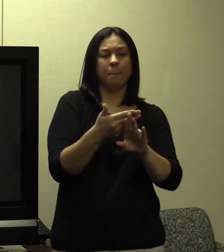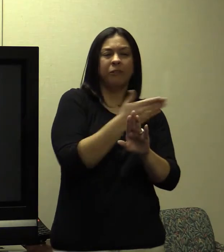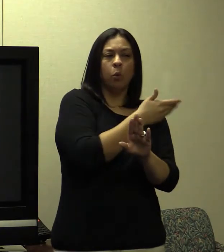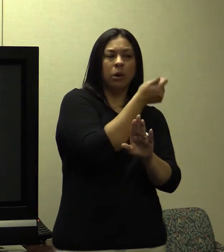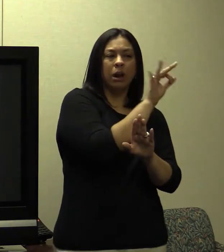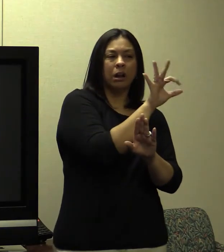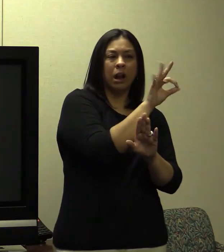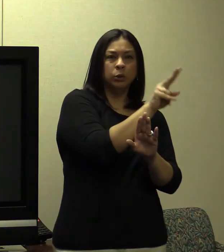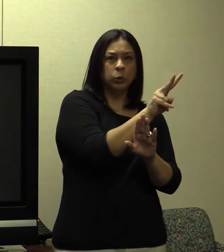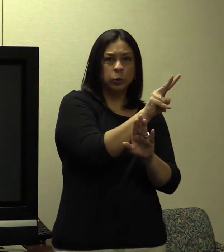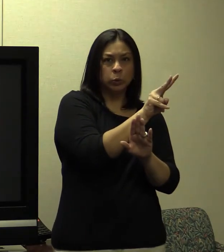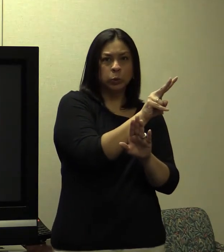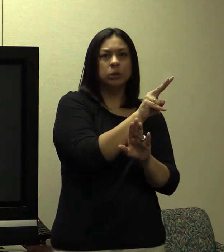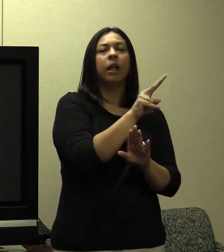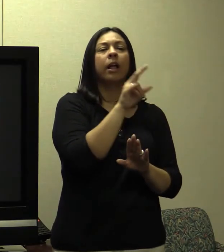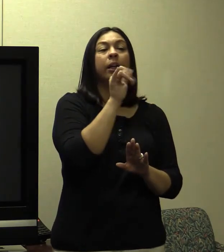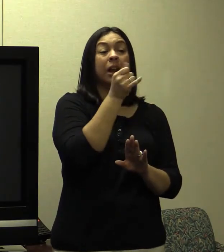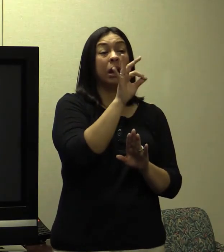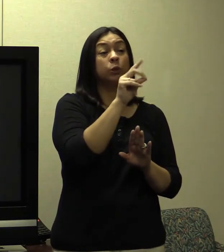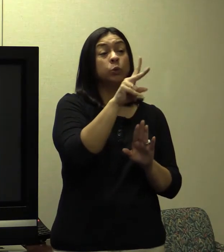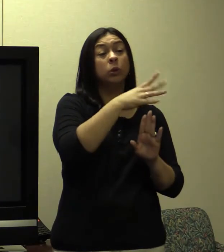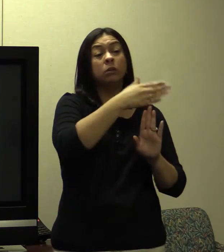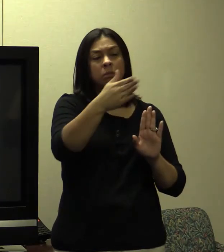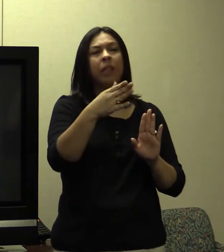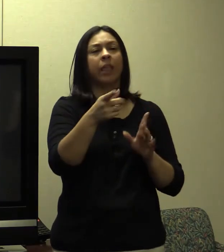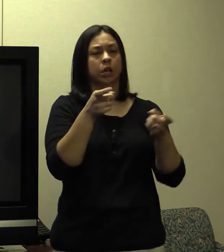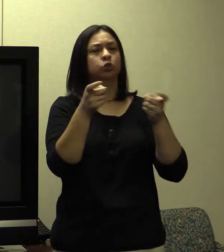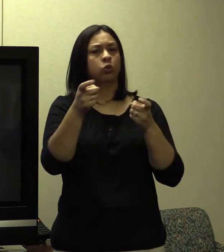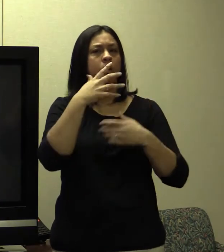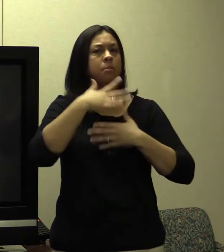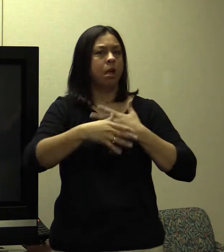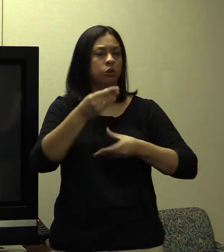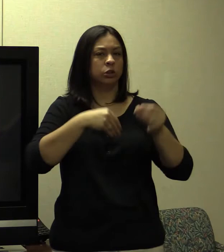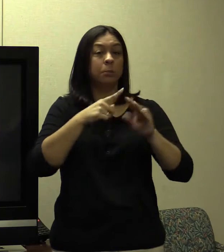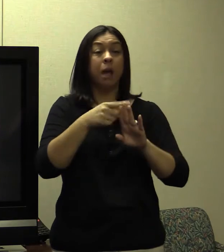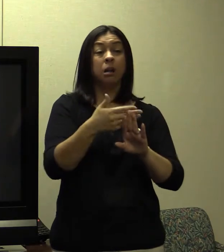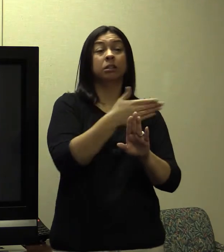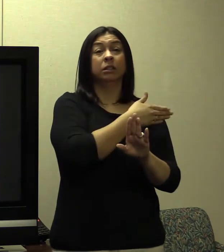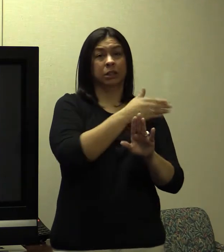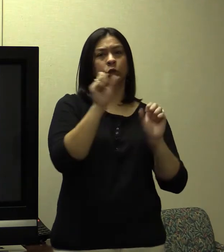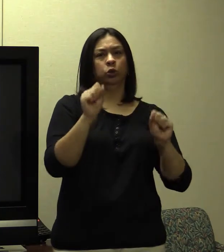1992, before they actually controlled blood transfusions, and pregnancy.